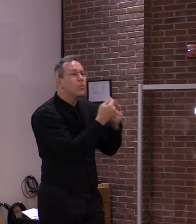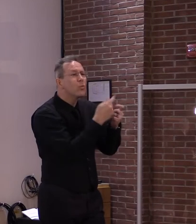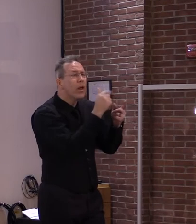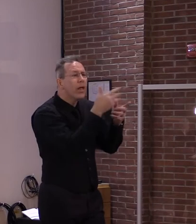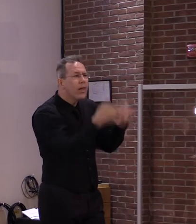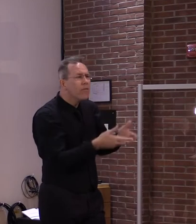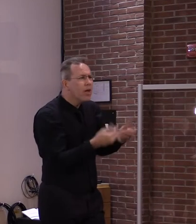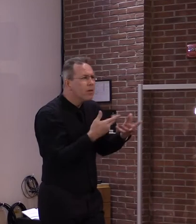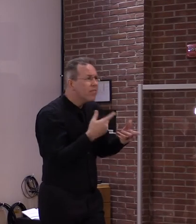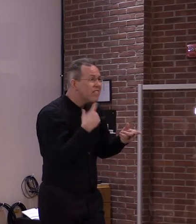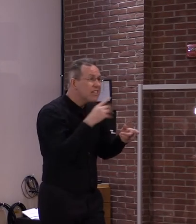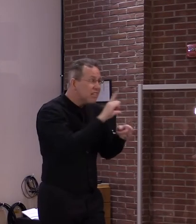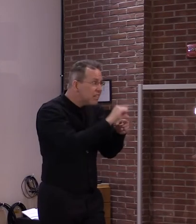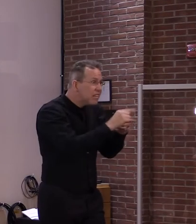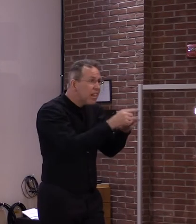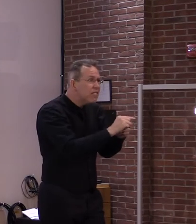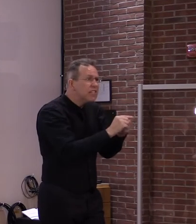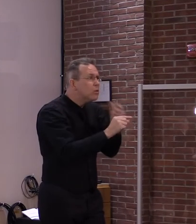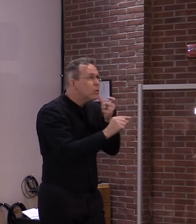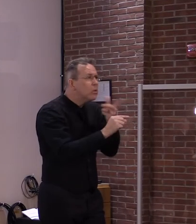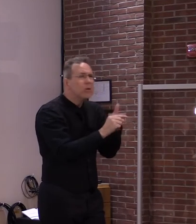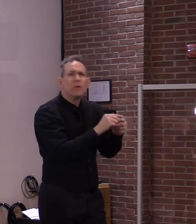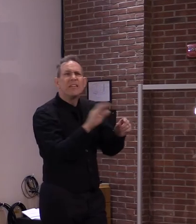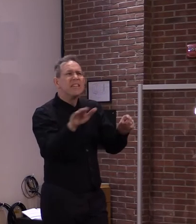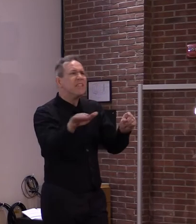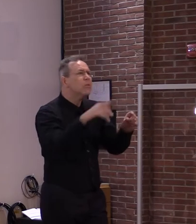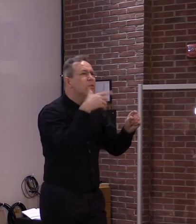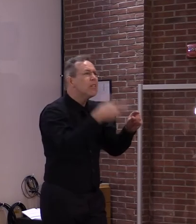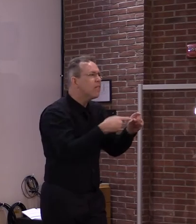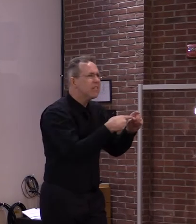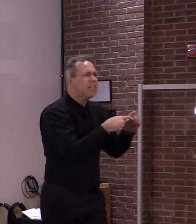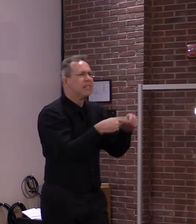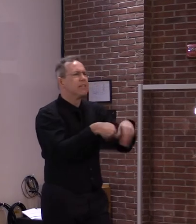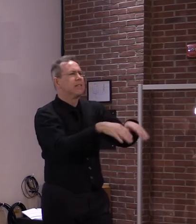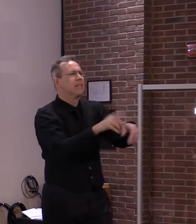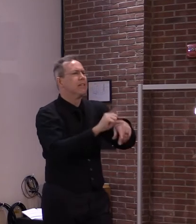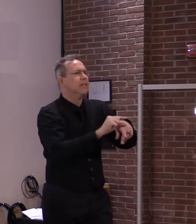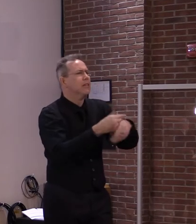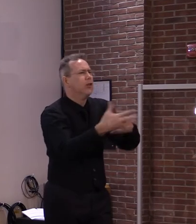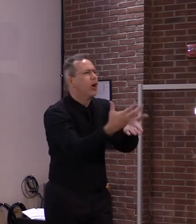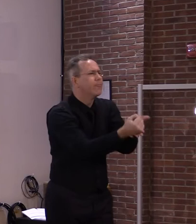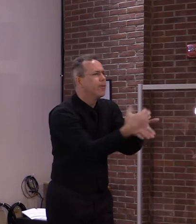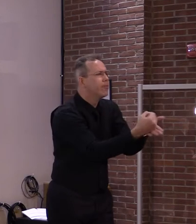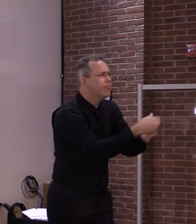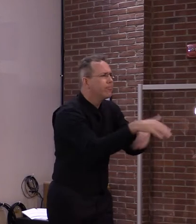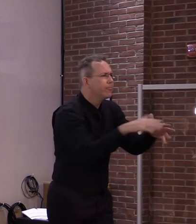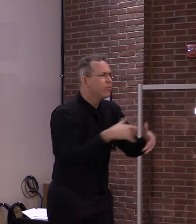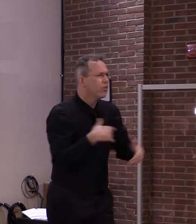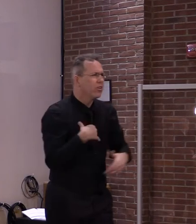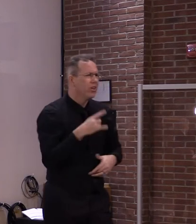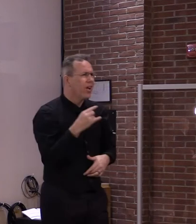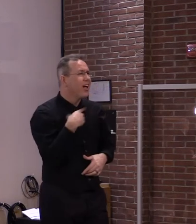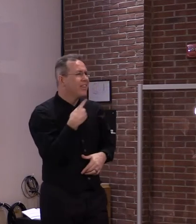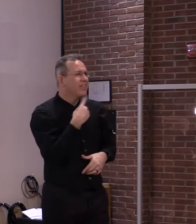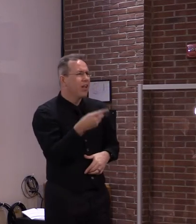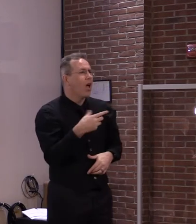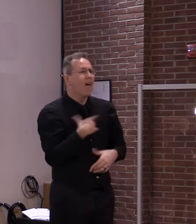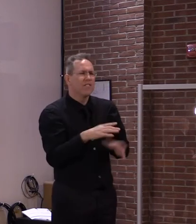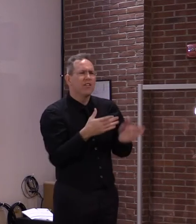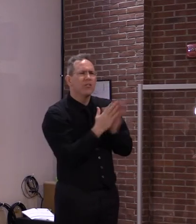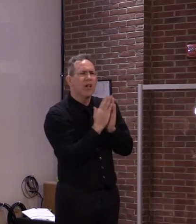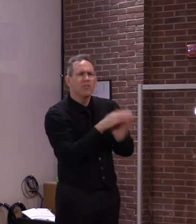that they can't find anybody else to give i've given instructions not to waste those um i